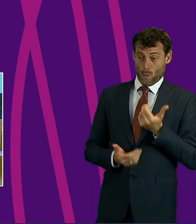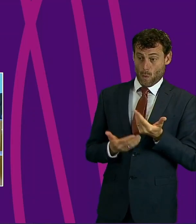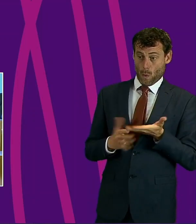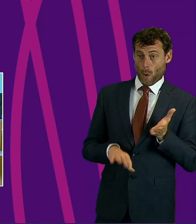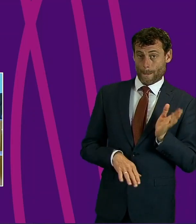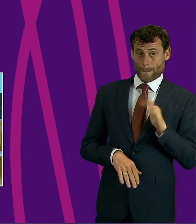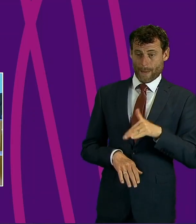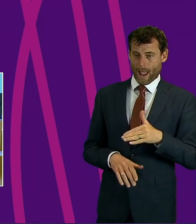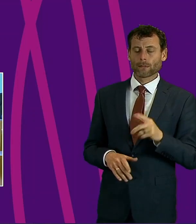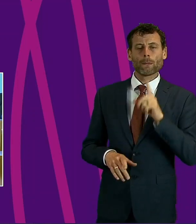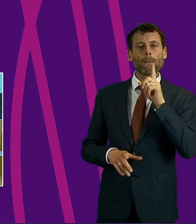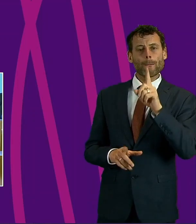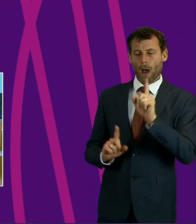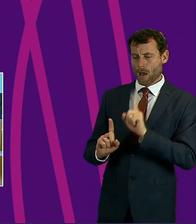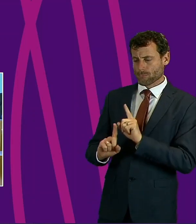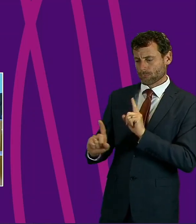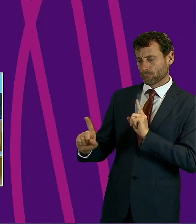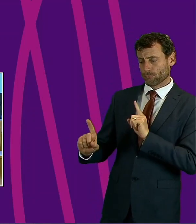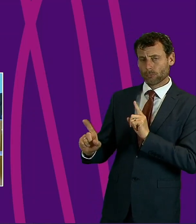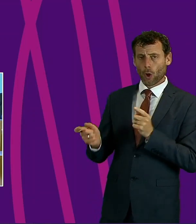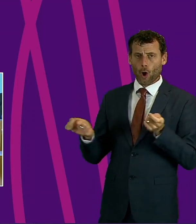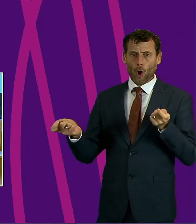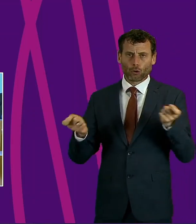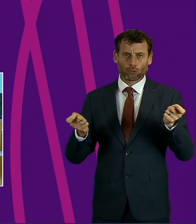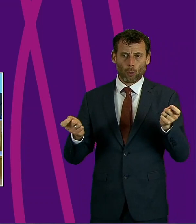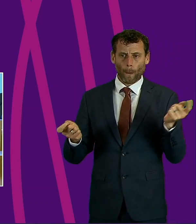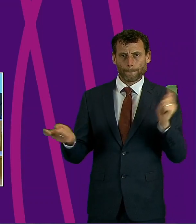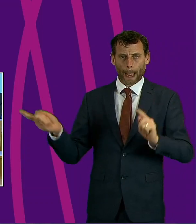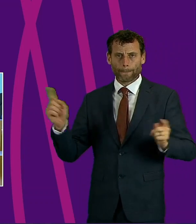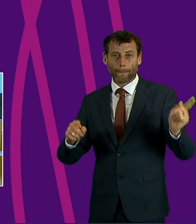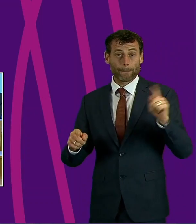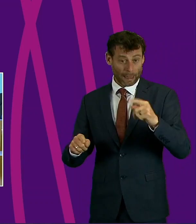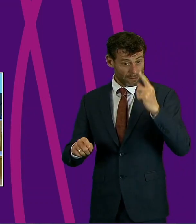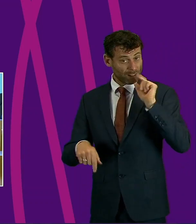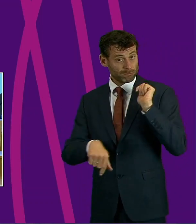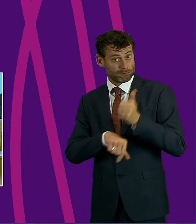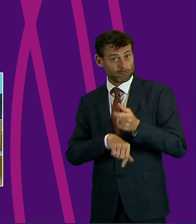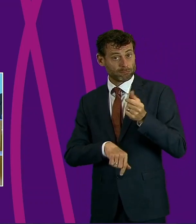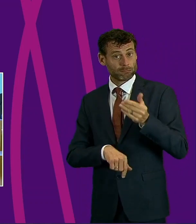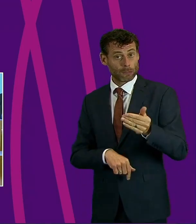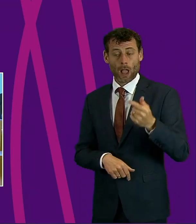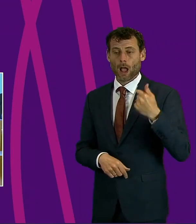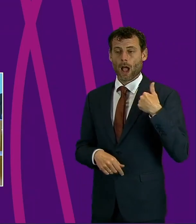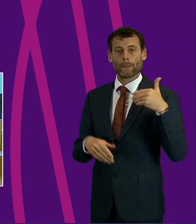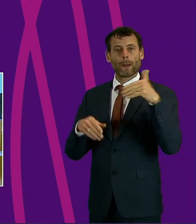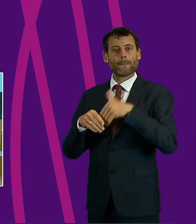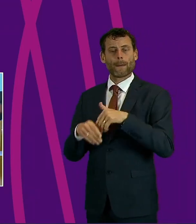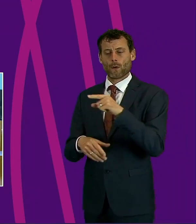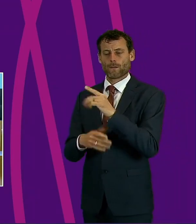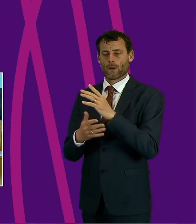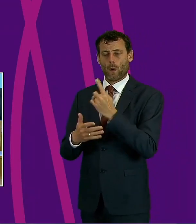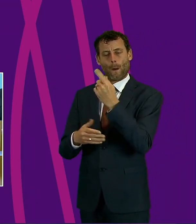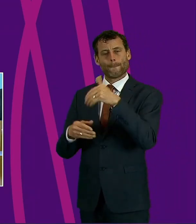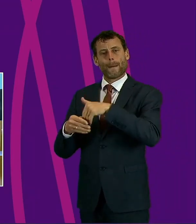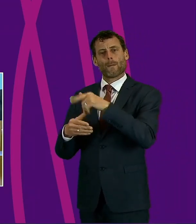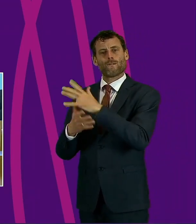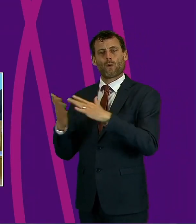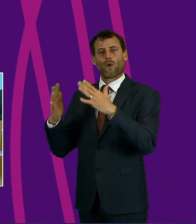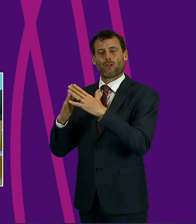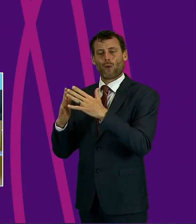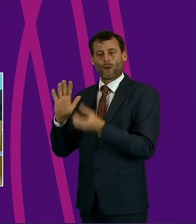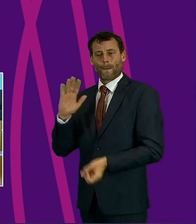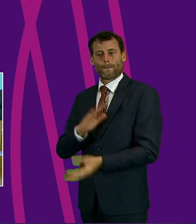with social distancing protocols strictly enforced and put in place. A member of Hawthorne Bowling Club in my constituency told me of the physical benefits